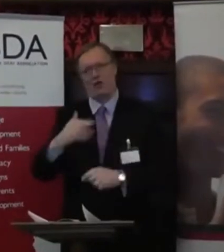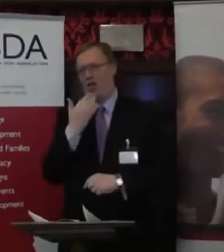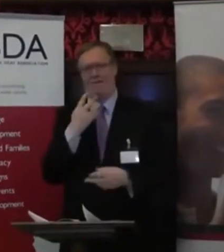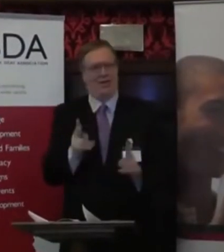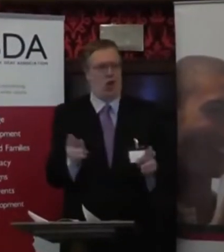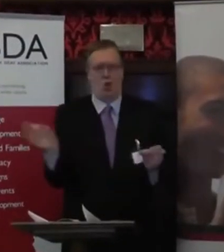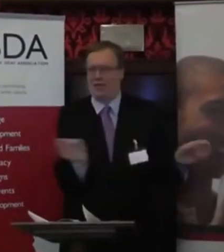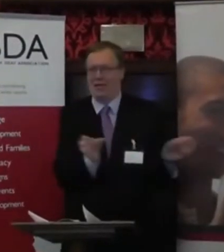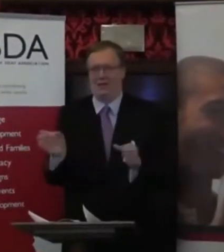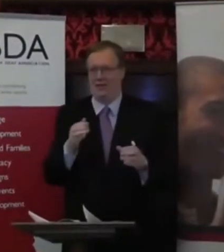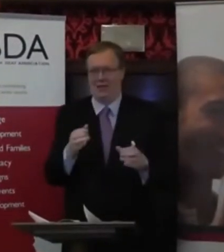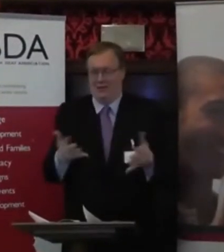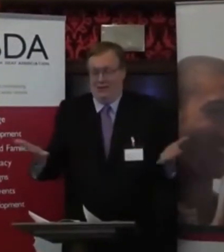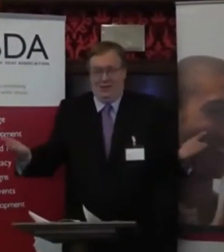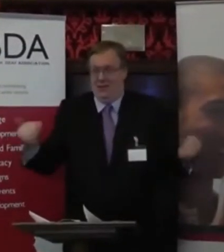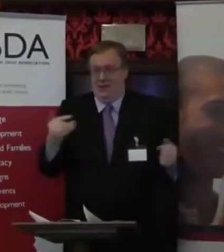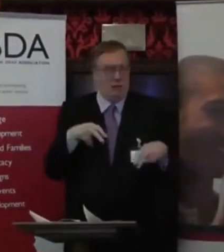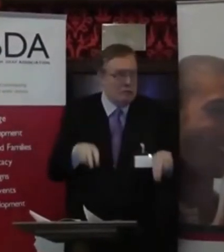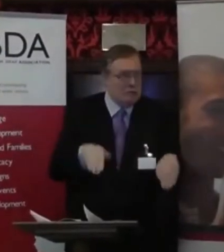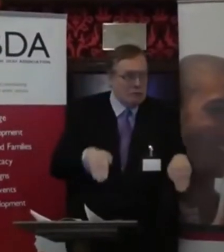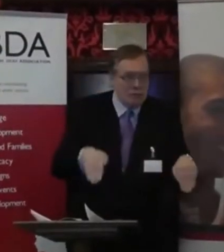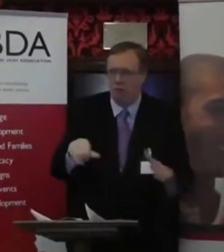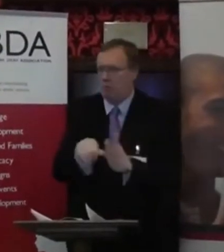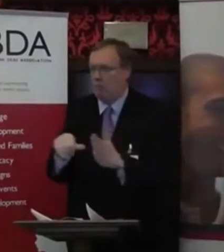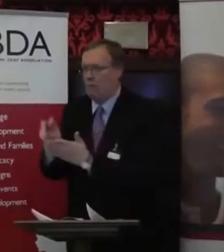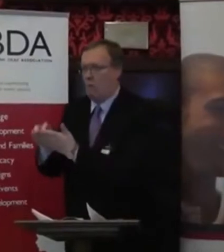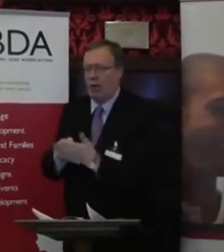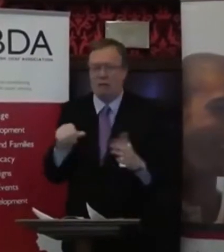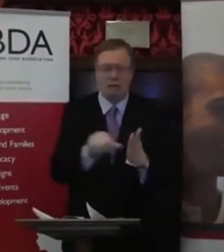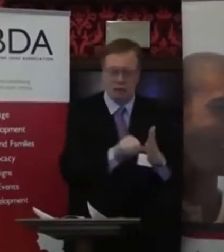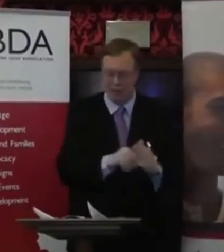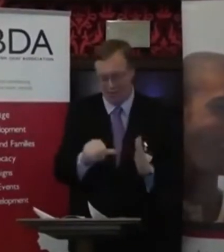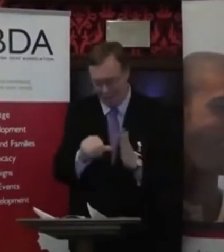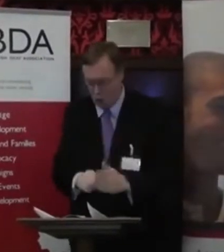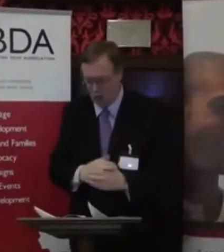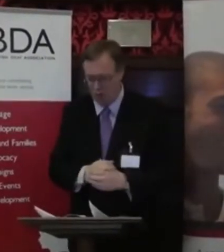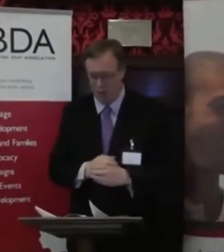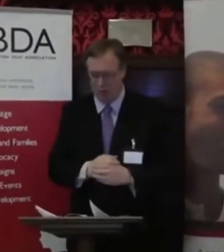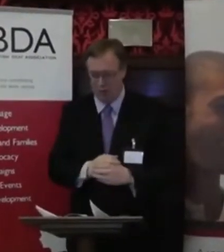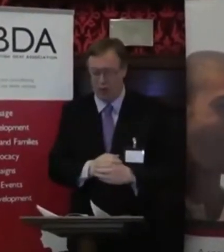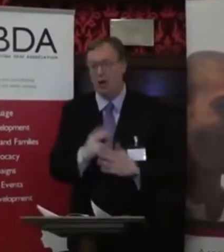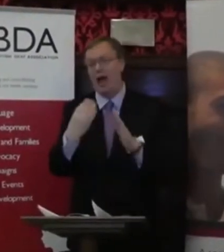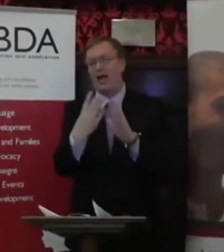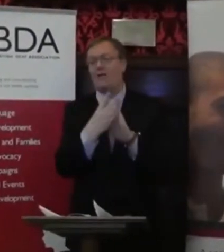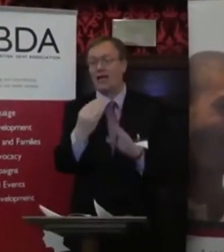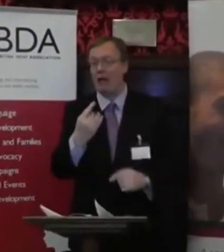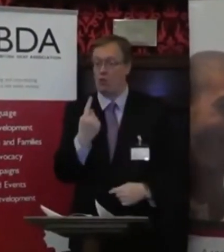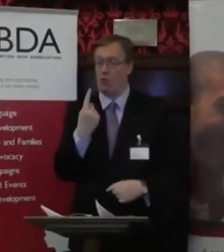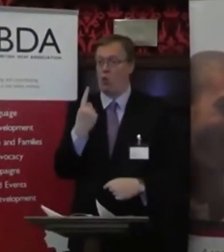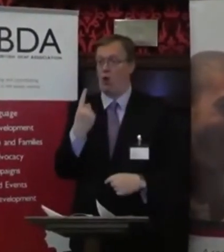work, but it's very sort of fragmented. It's still very difficult. For